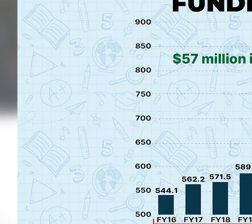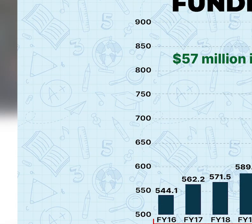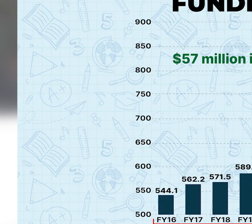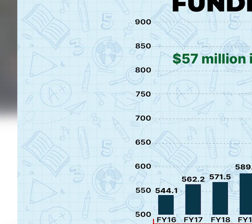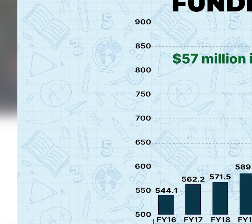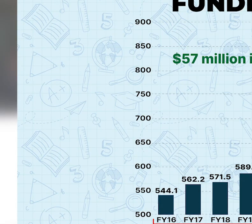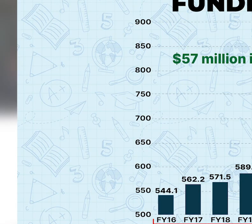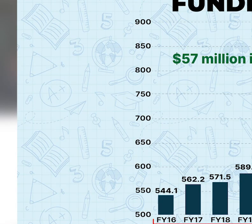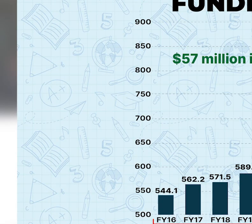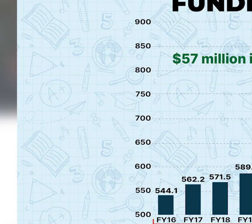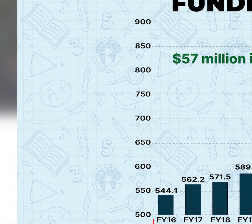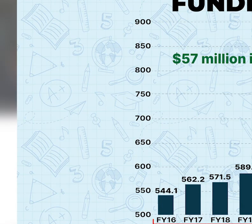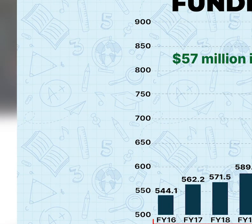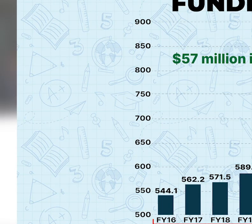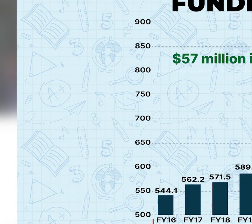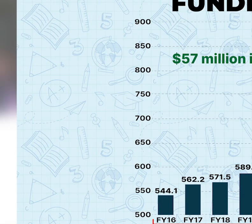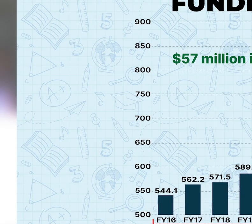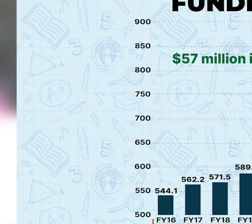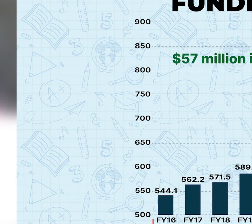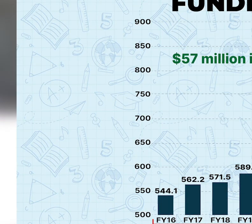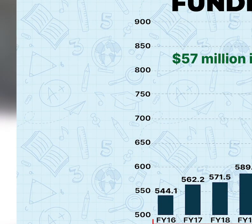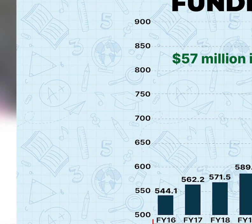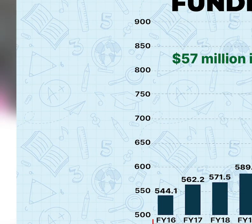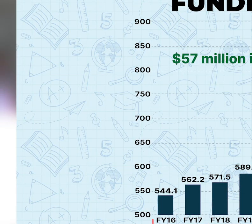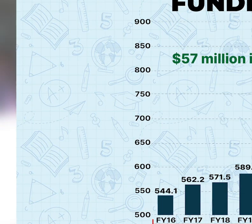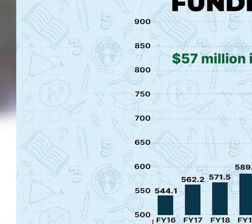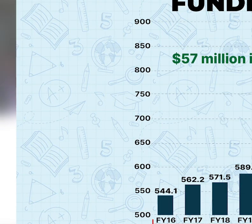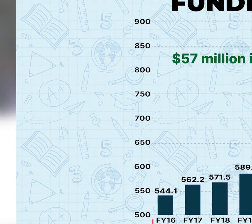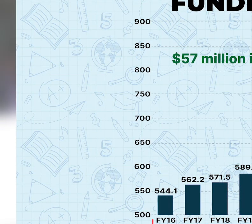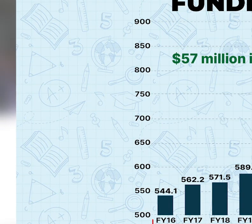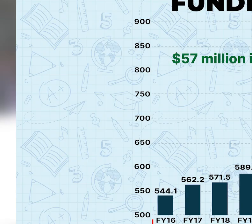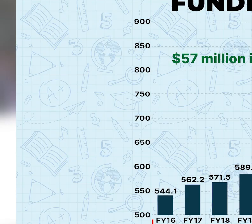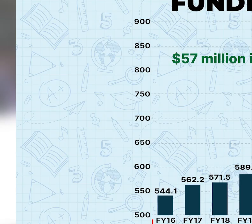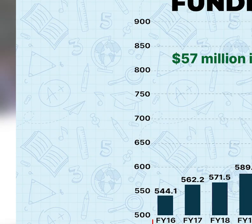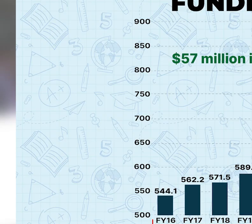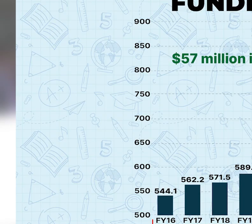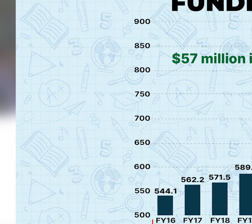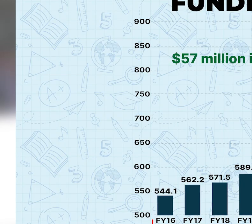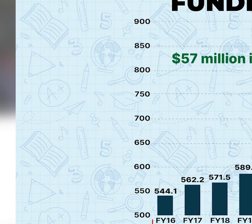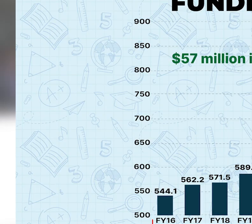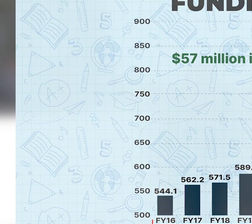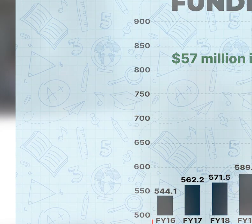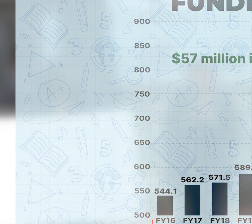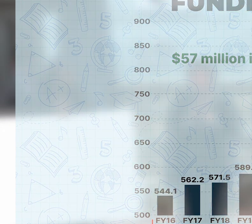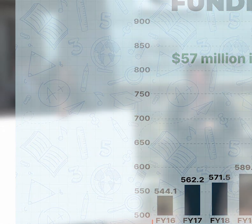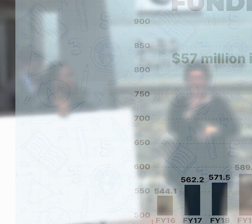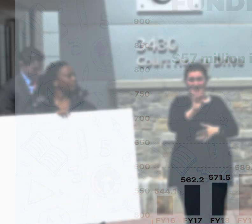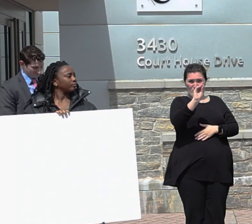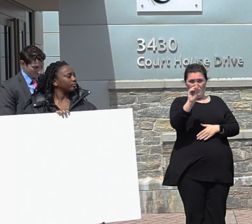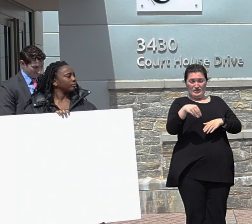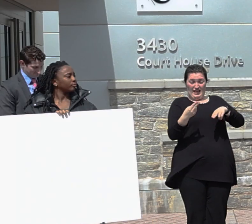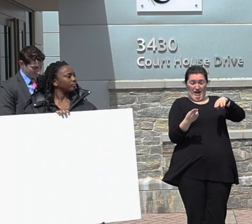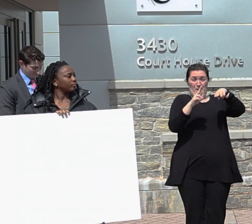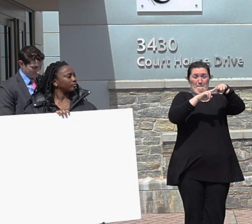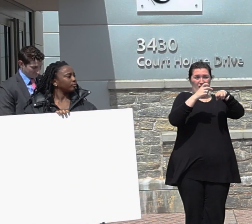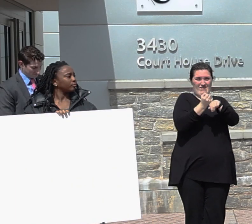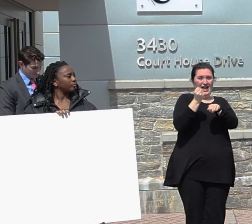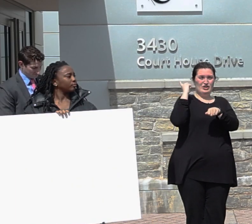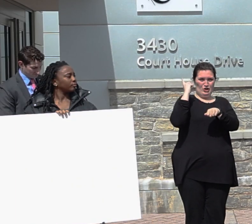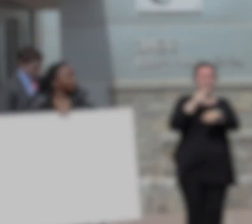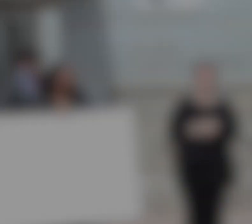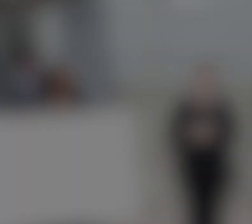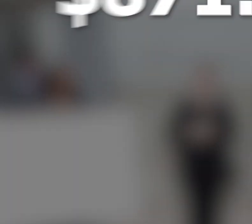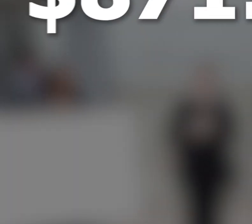of $57 million, or 7% above last year. Our